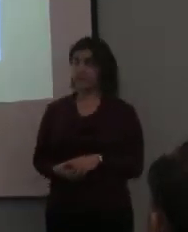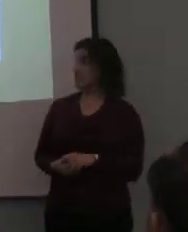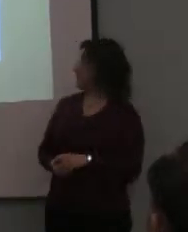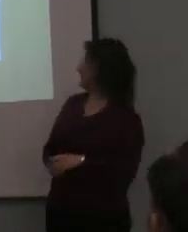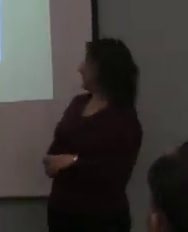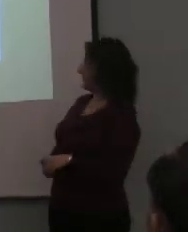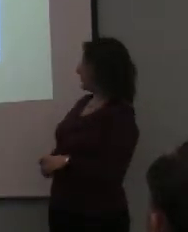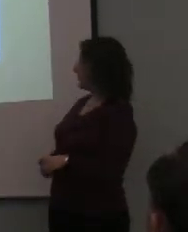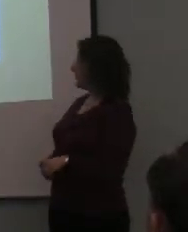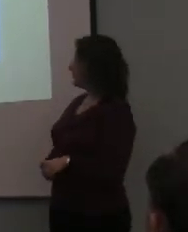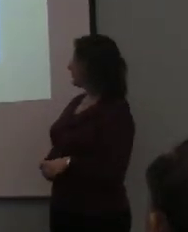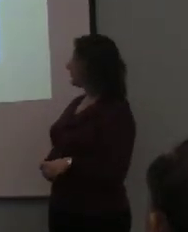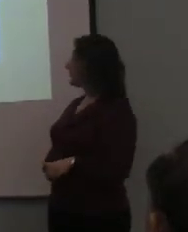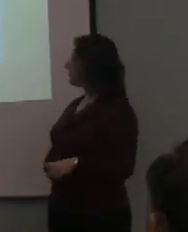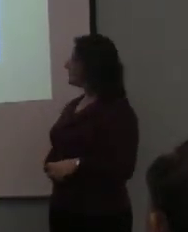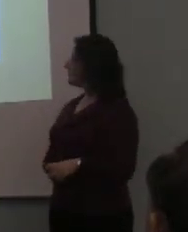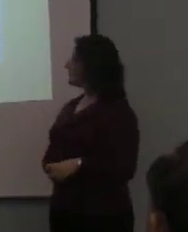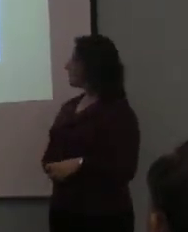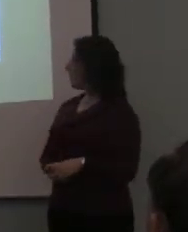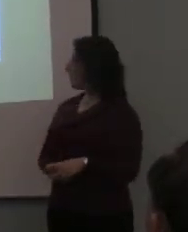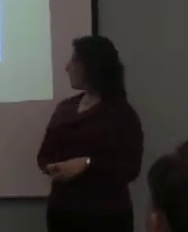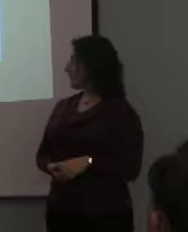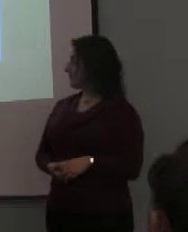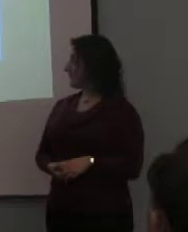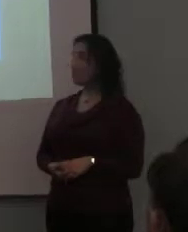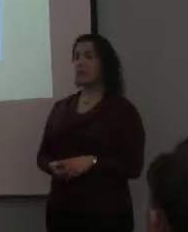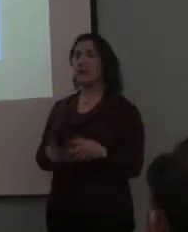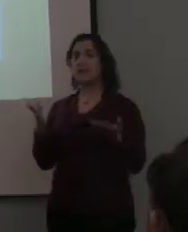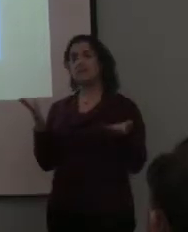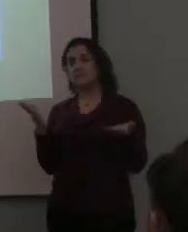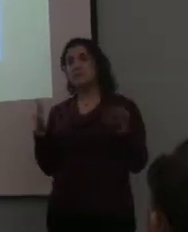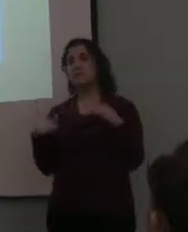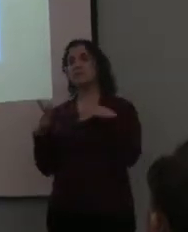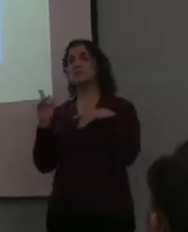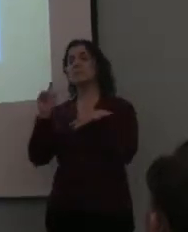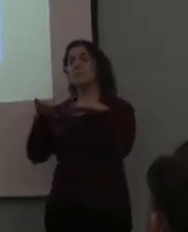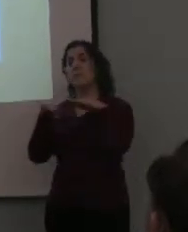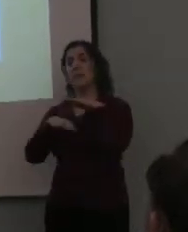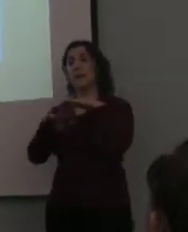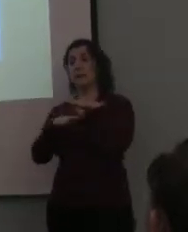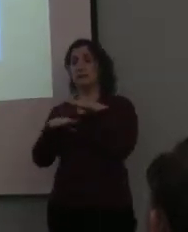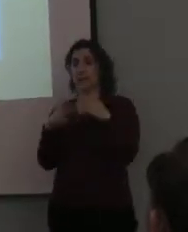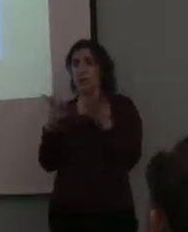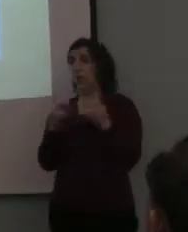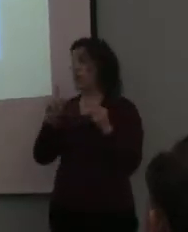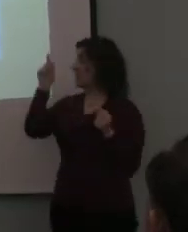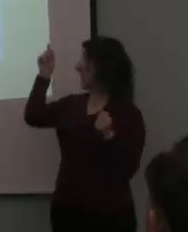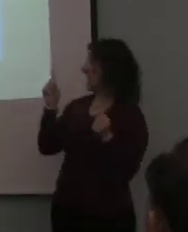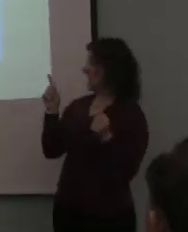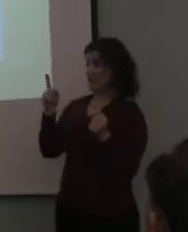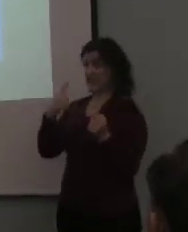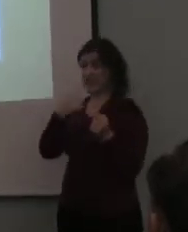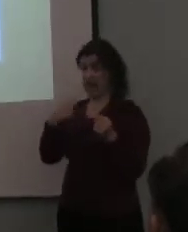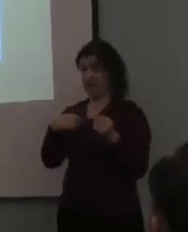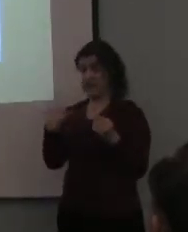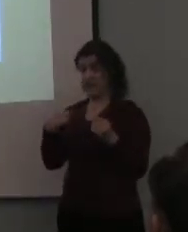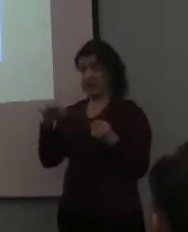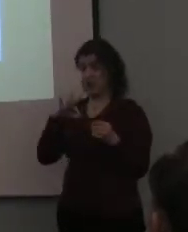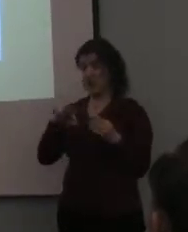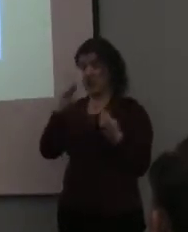But at its most basic, this doesn't actually tell me anything